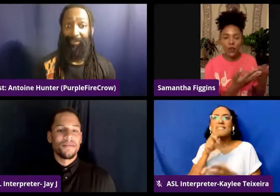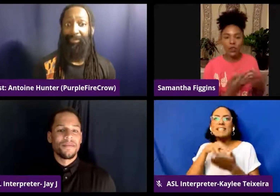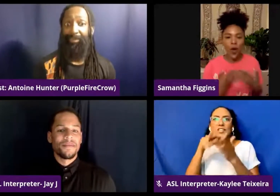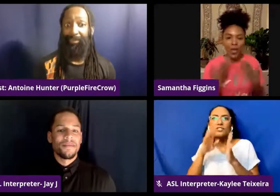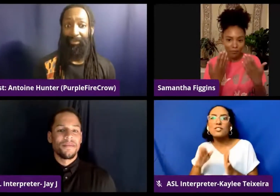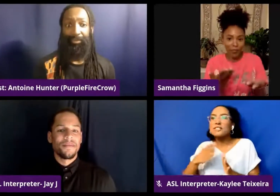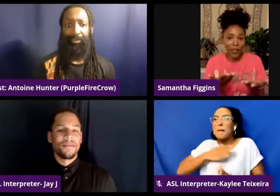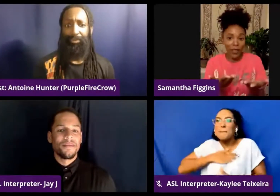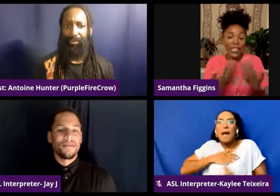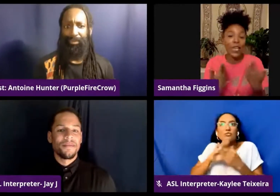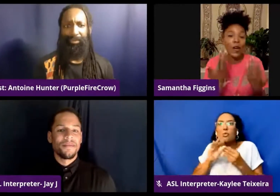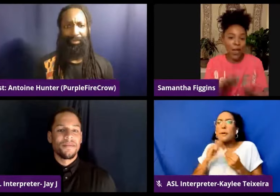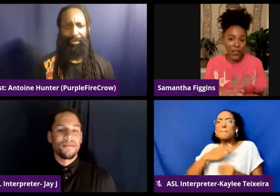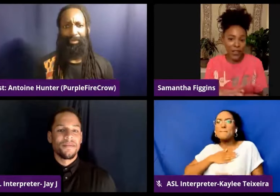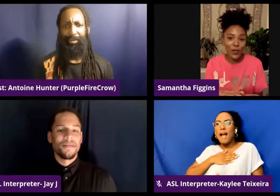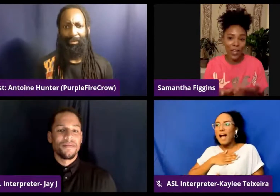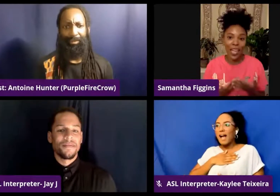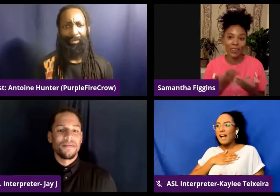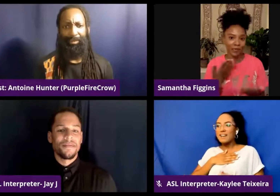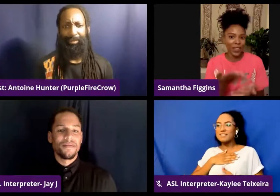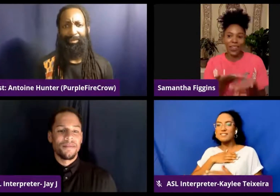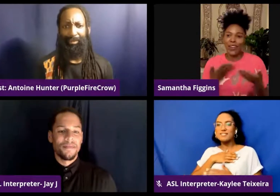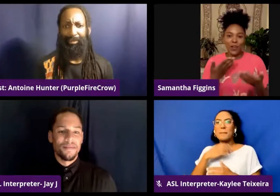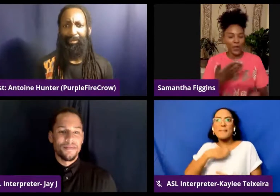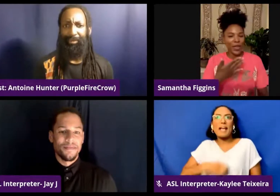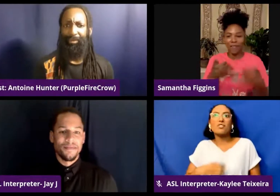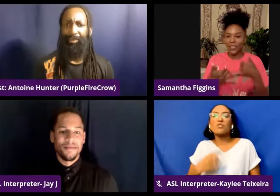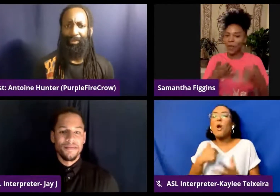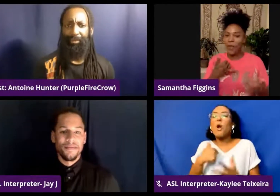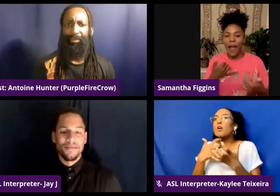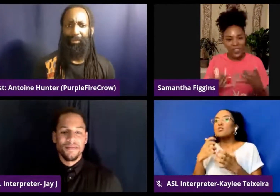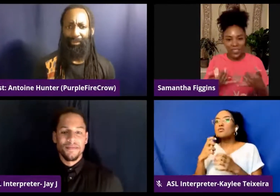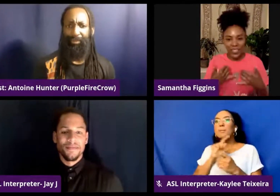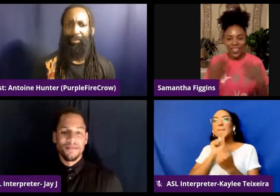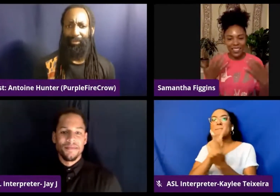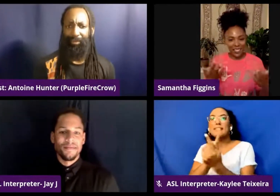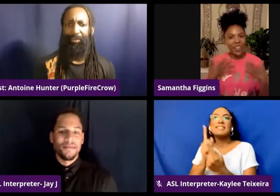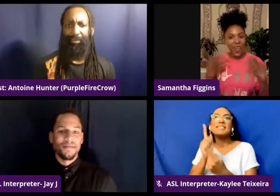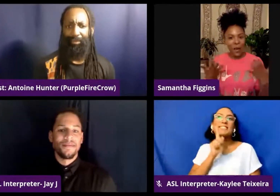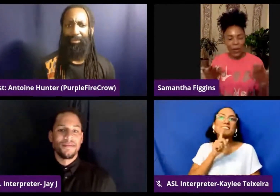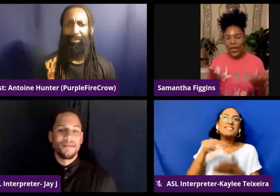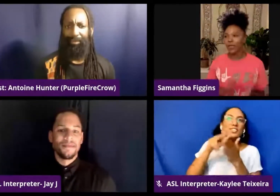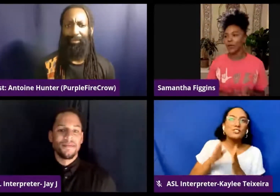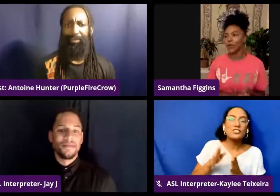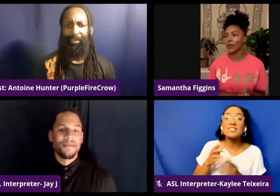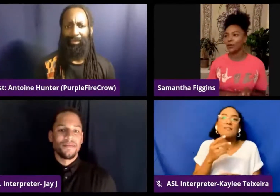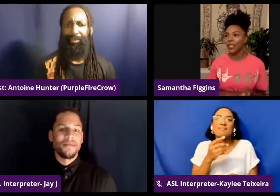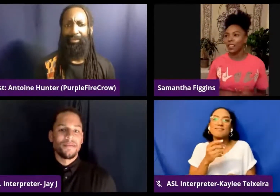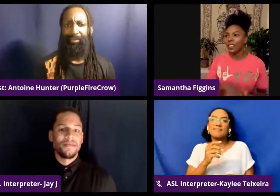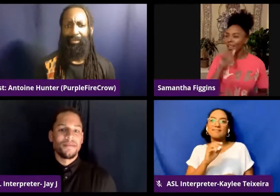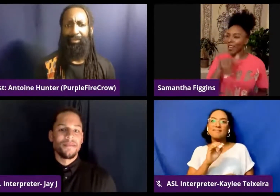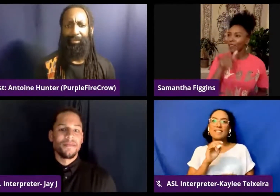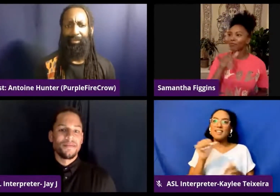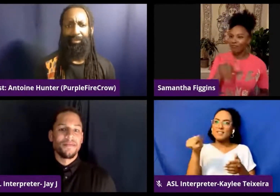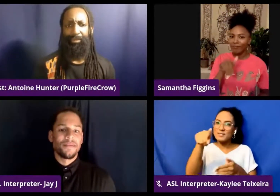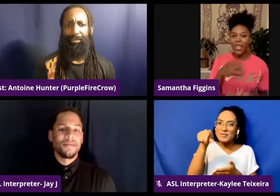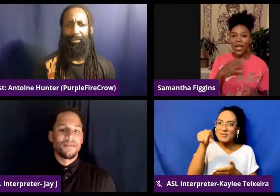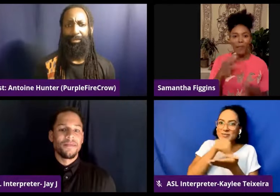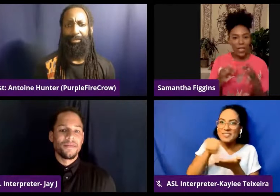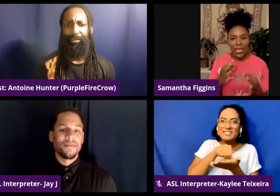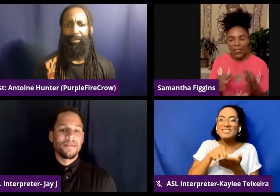I relate to. So that's how I met you. Like we have the same passion in that way. So